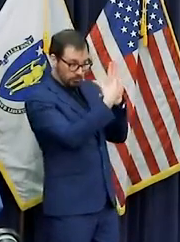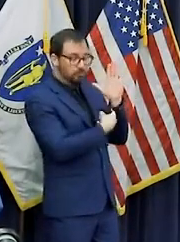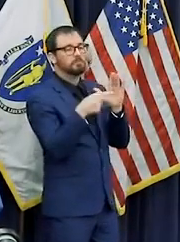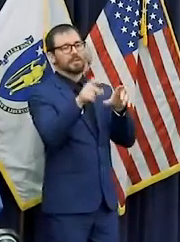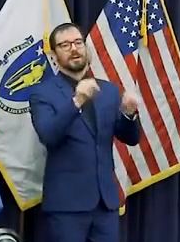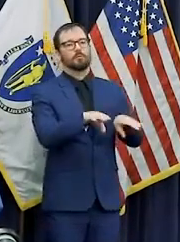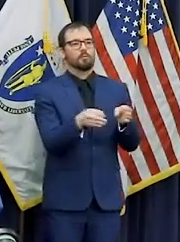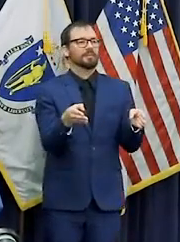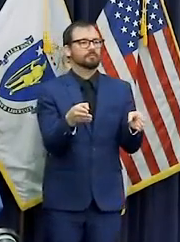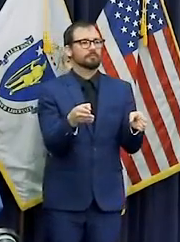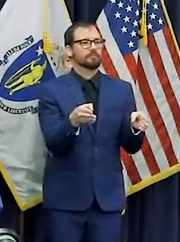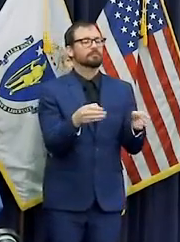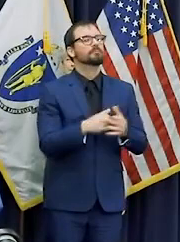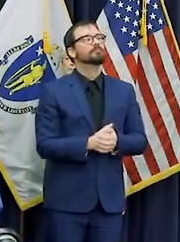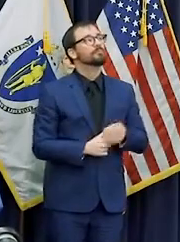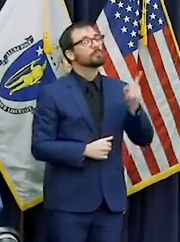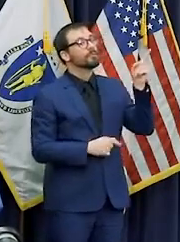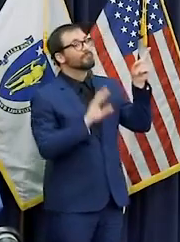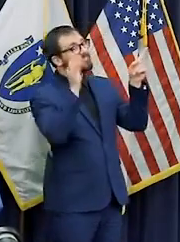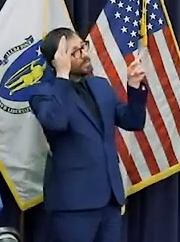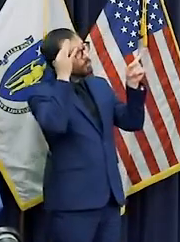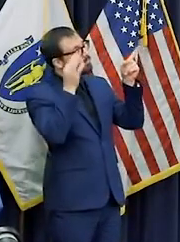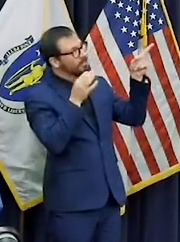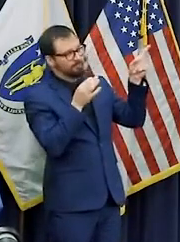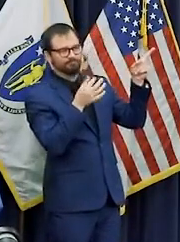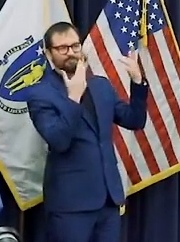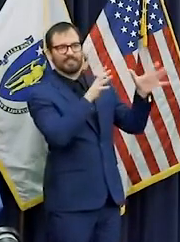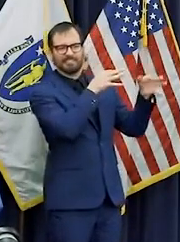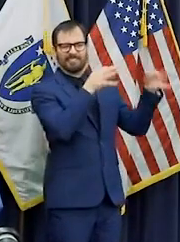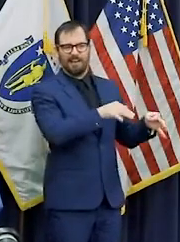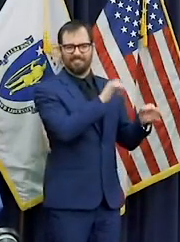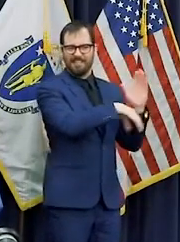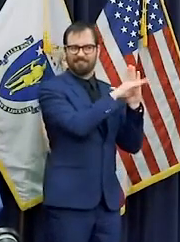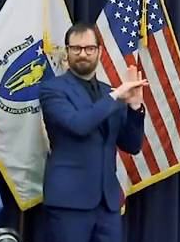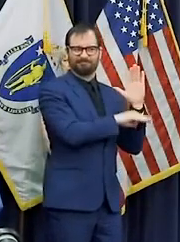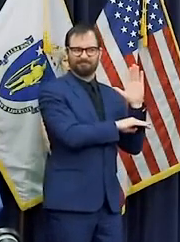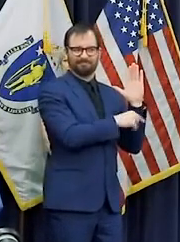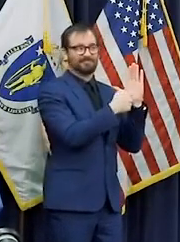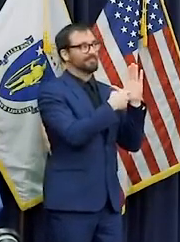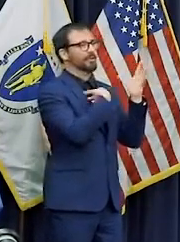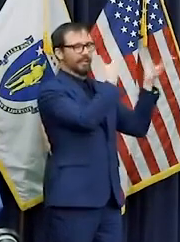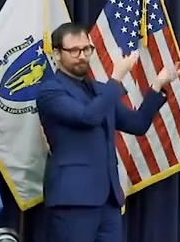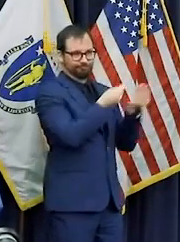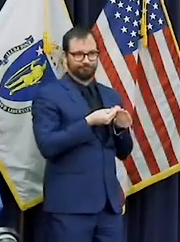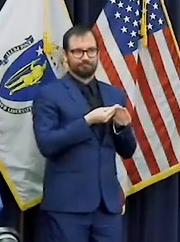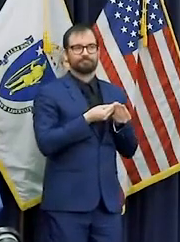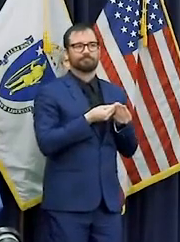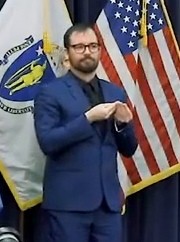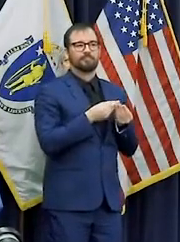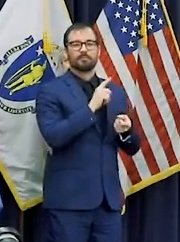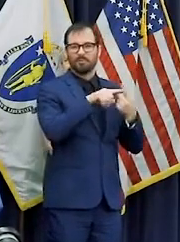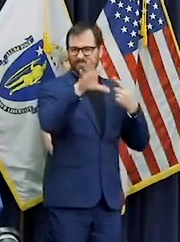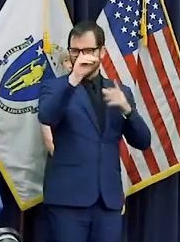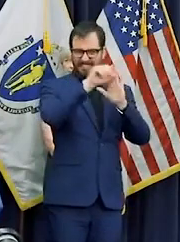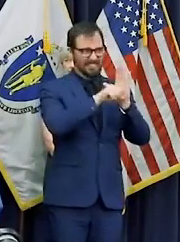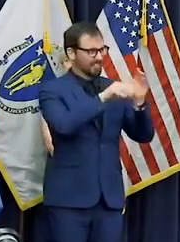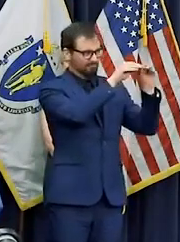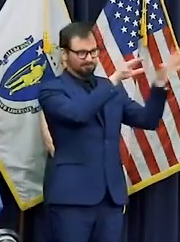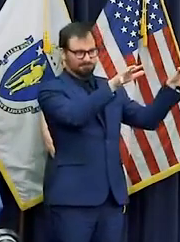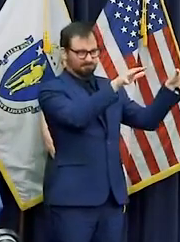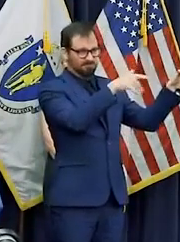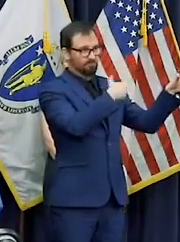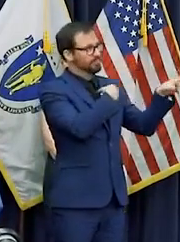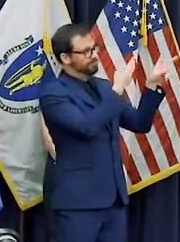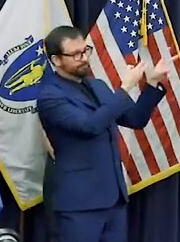country. We followed that guidance and adjusted and updated it to reflect Massachusetts' unique